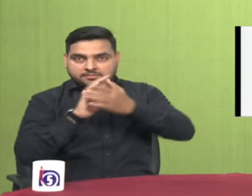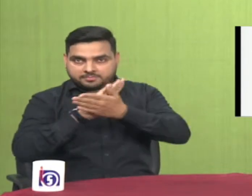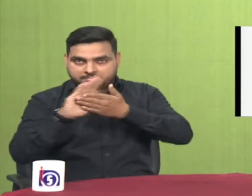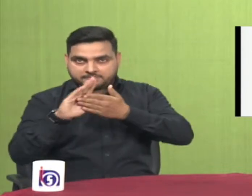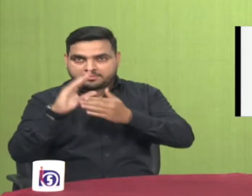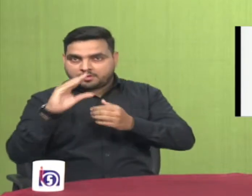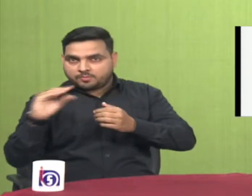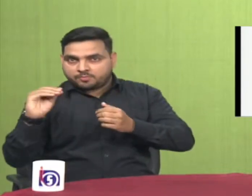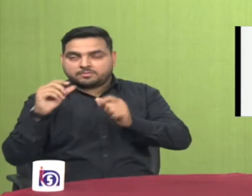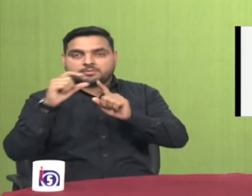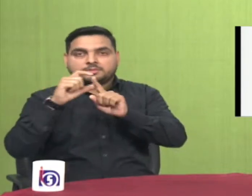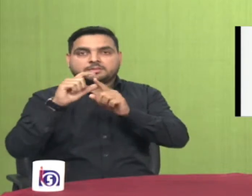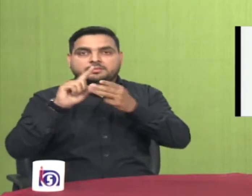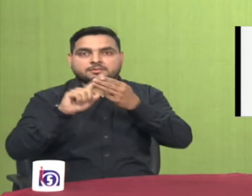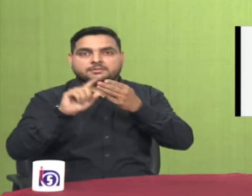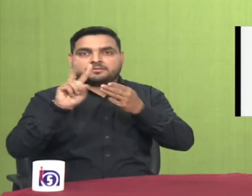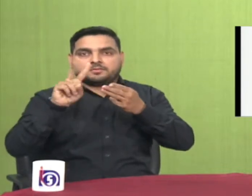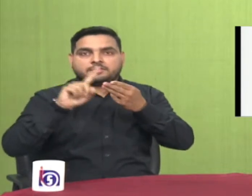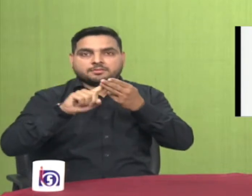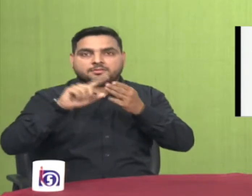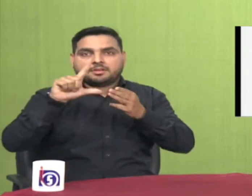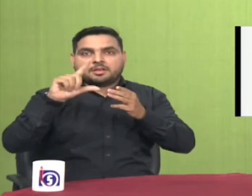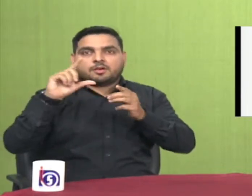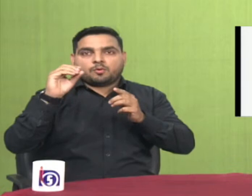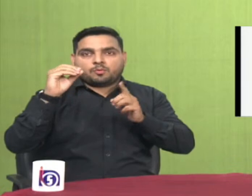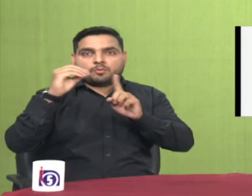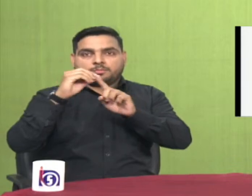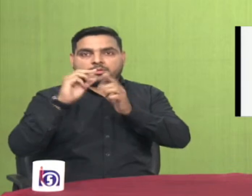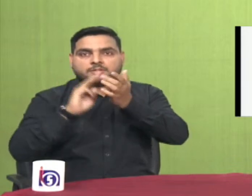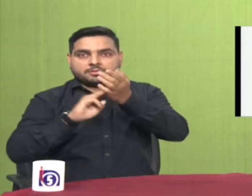Growth and Development,